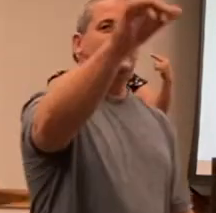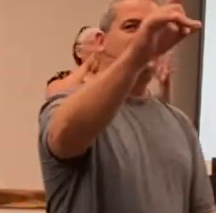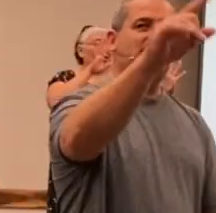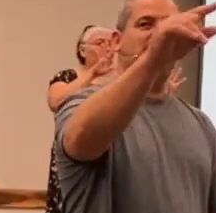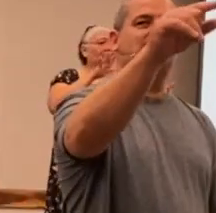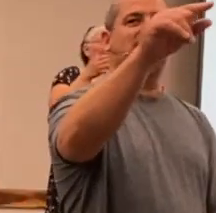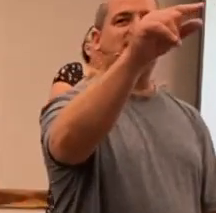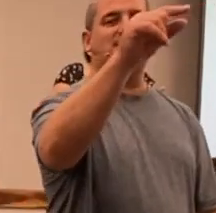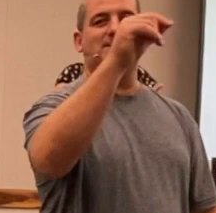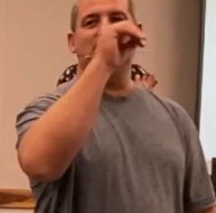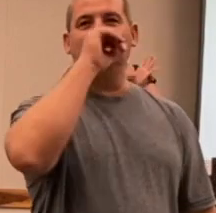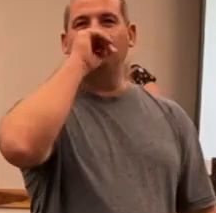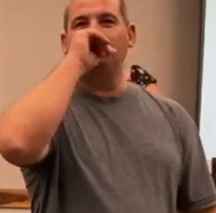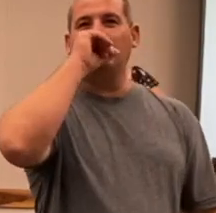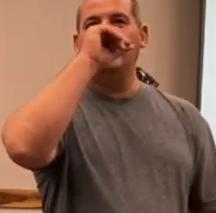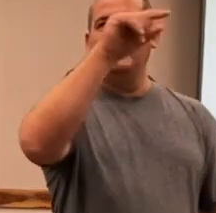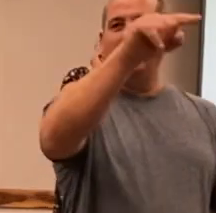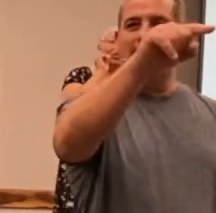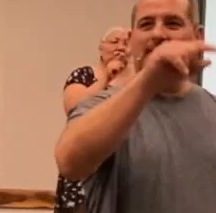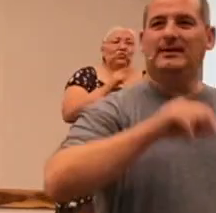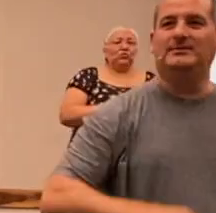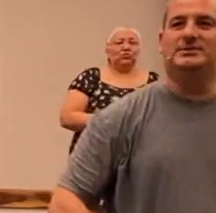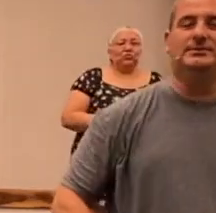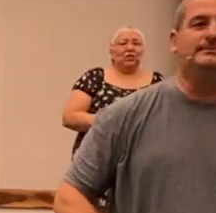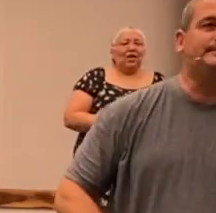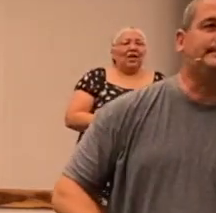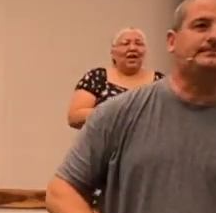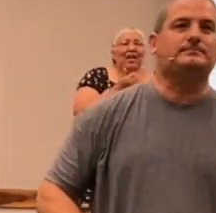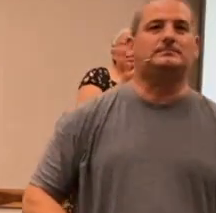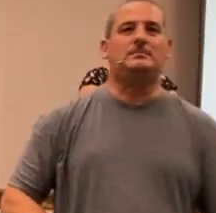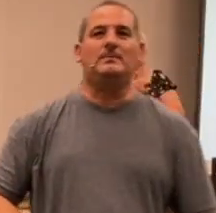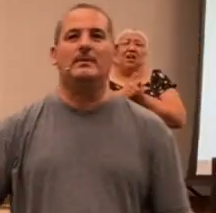something? Jesus sees you, and he loves you.